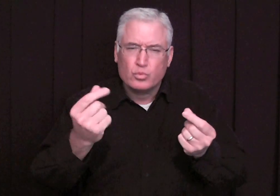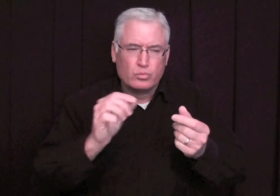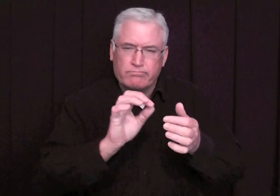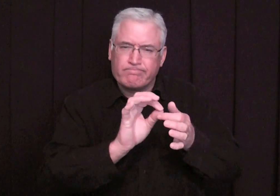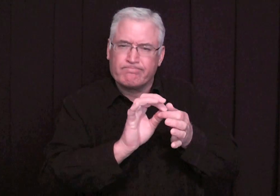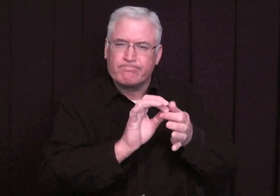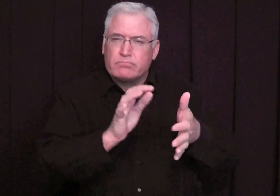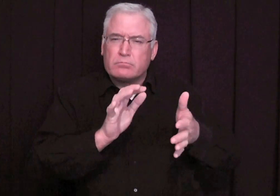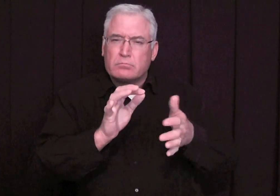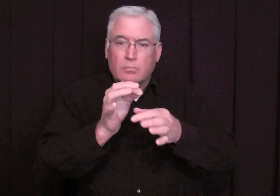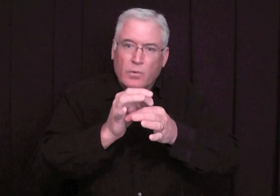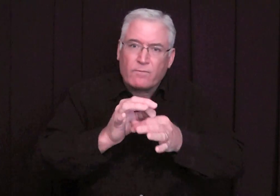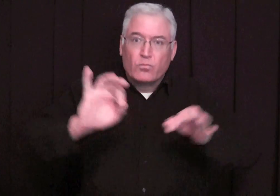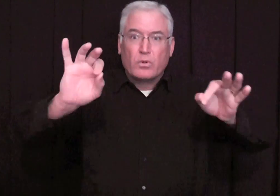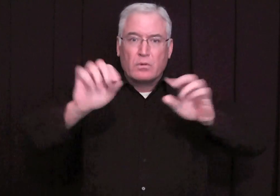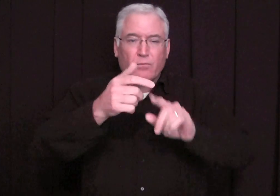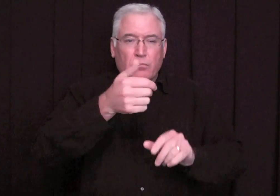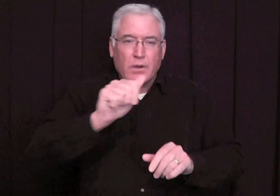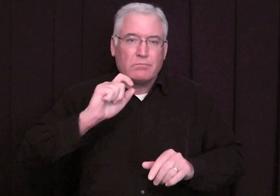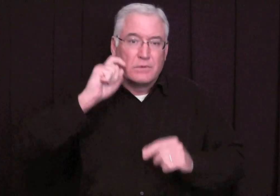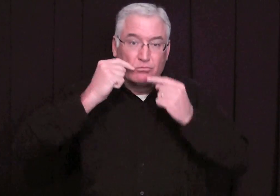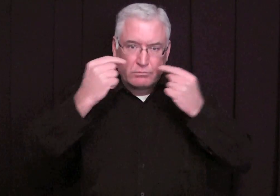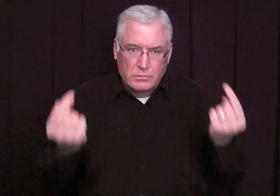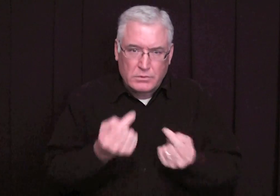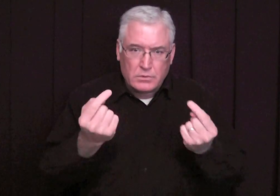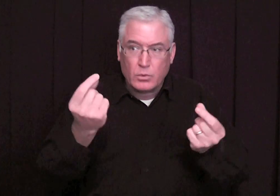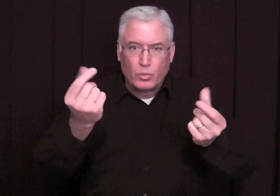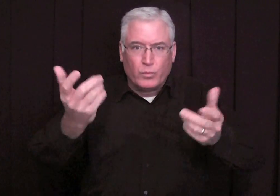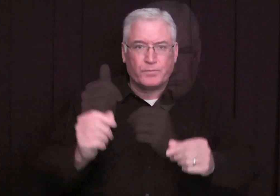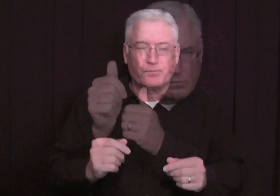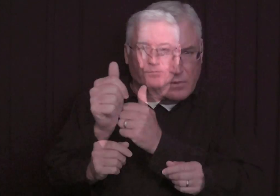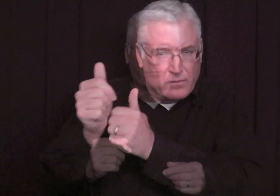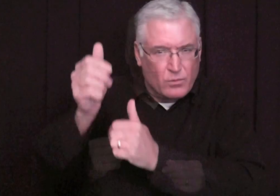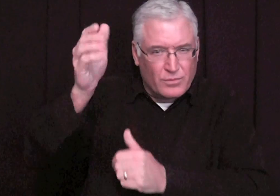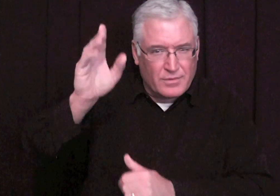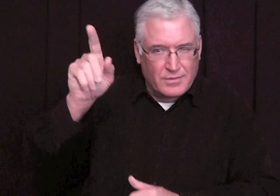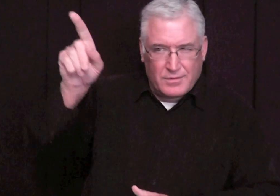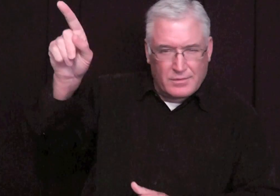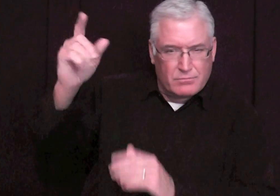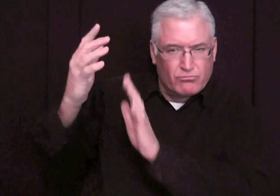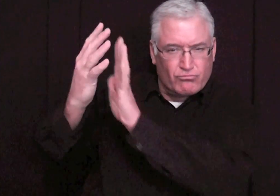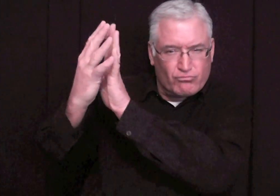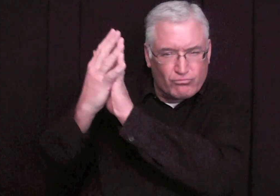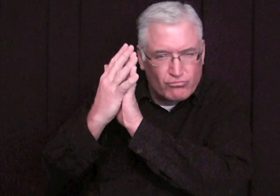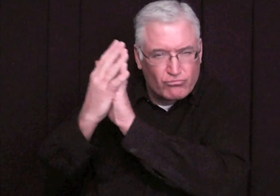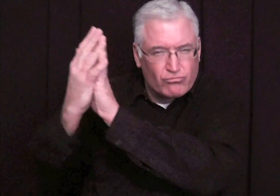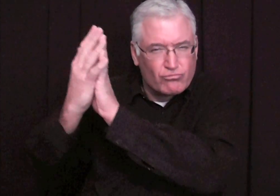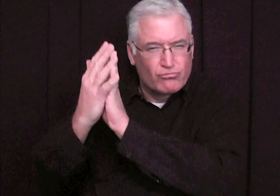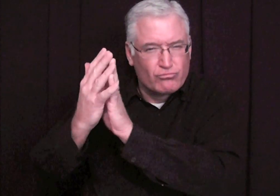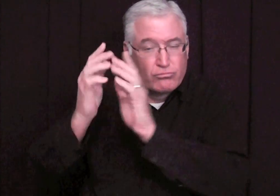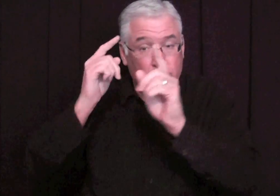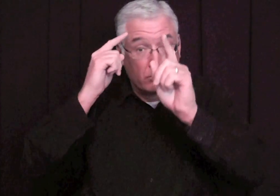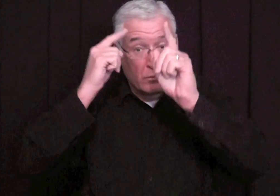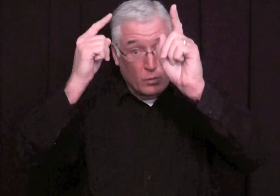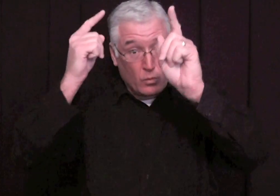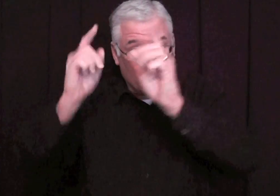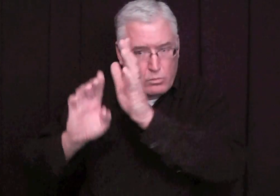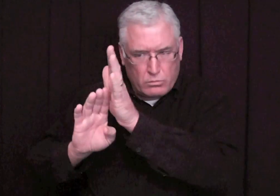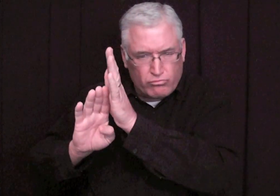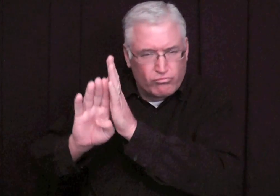of sexual things, and you want to be free of all of this, what do? Well, you follow closely with the